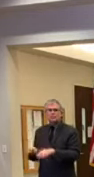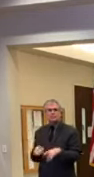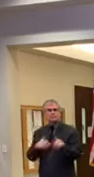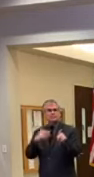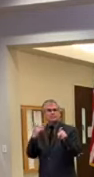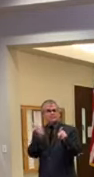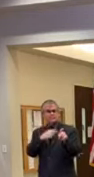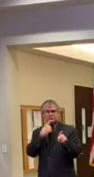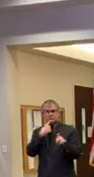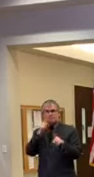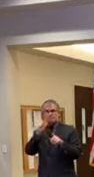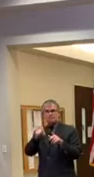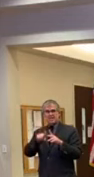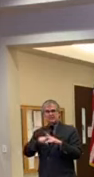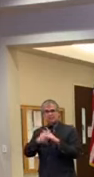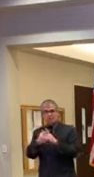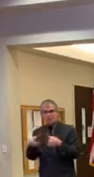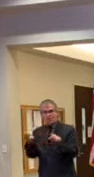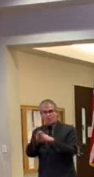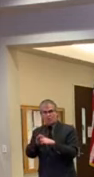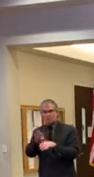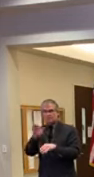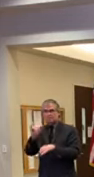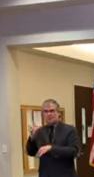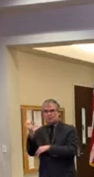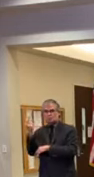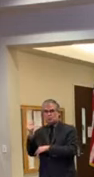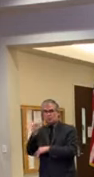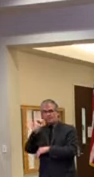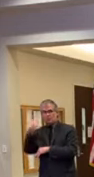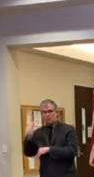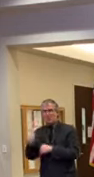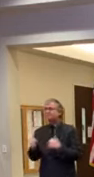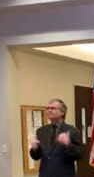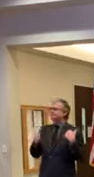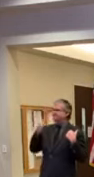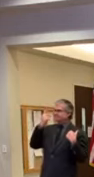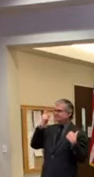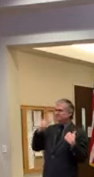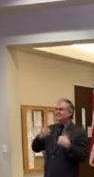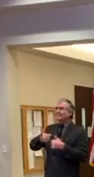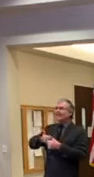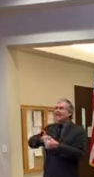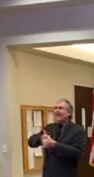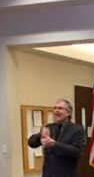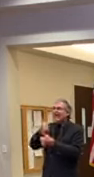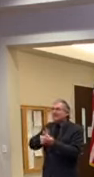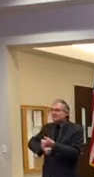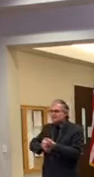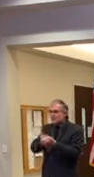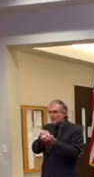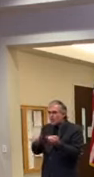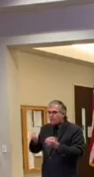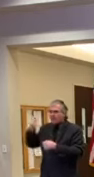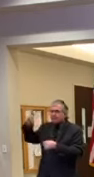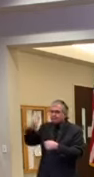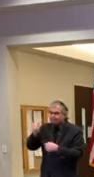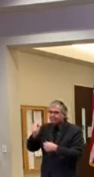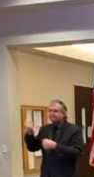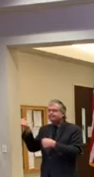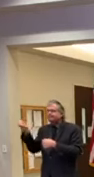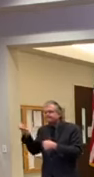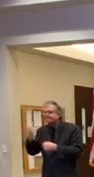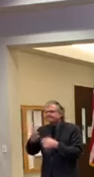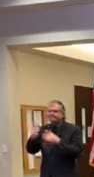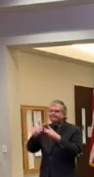noon tomorrow, you said? I'll repeat, every gaming device must be turned off by midnight tonight. The casinos will